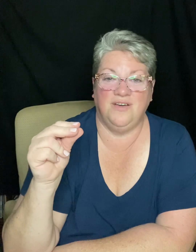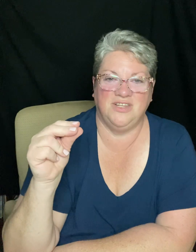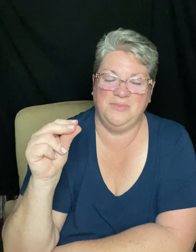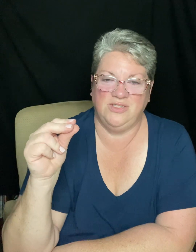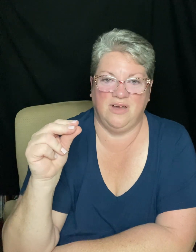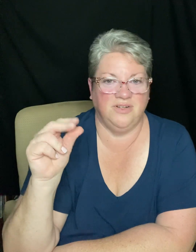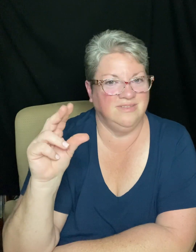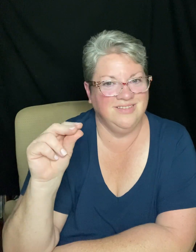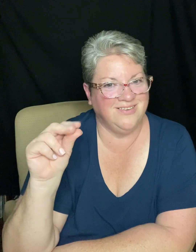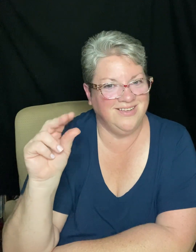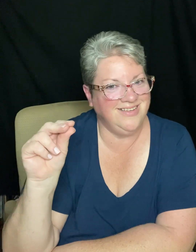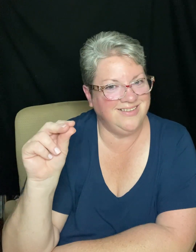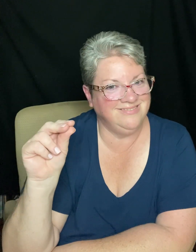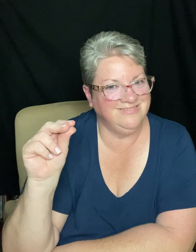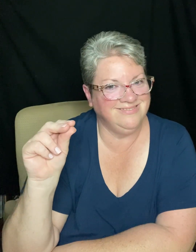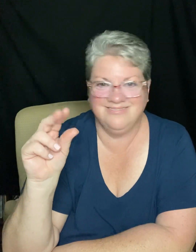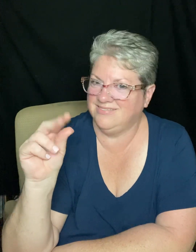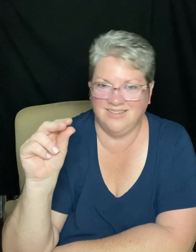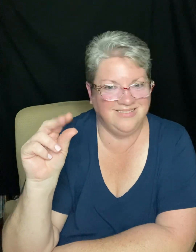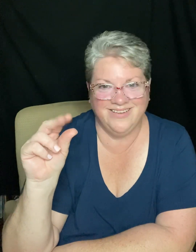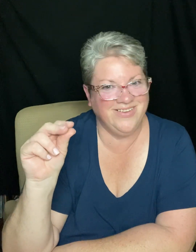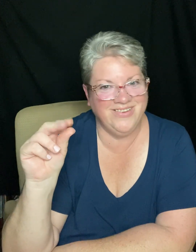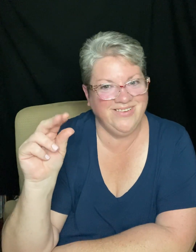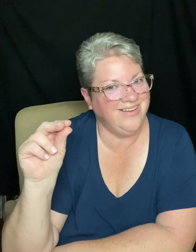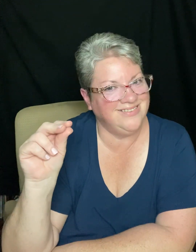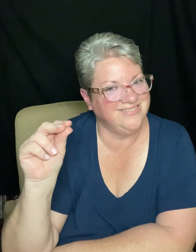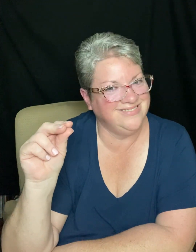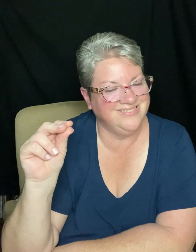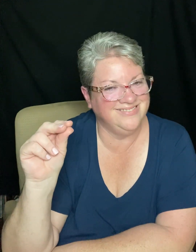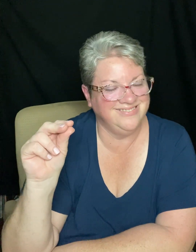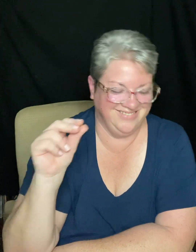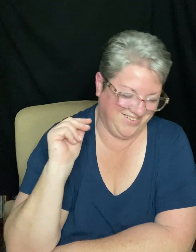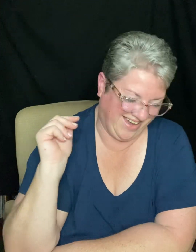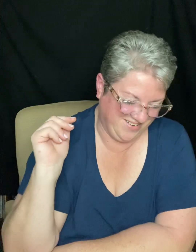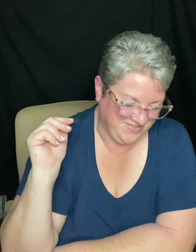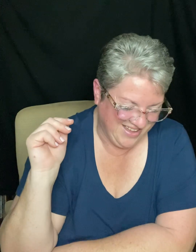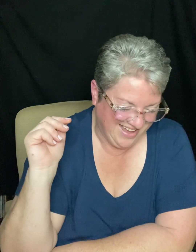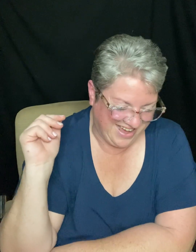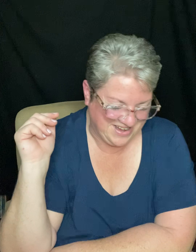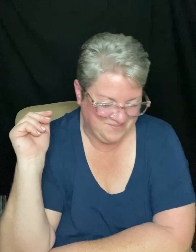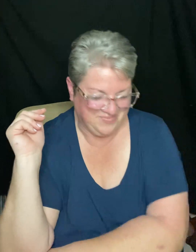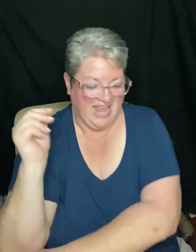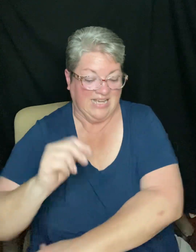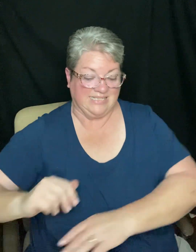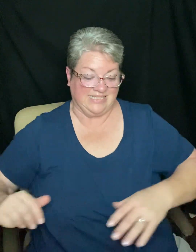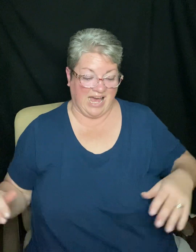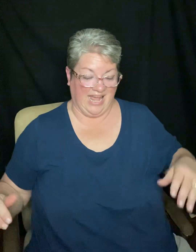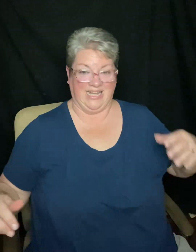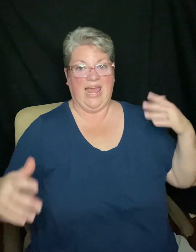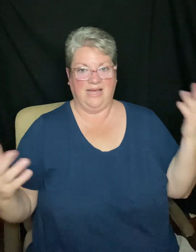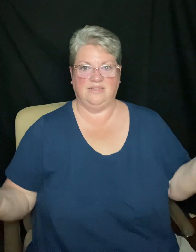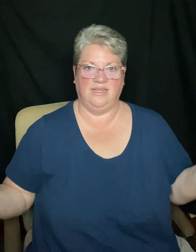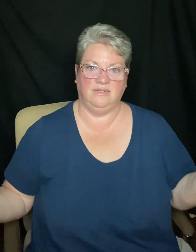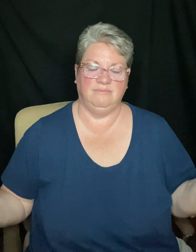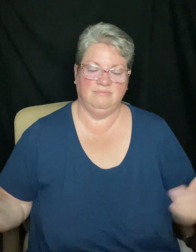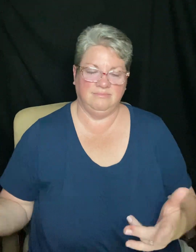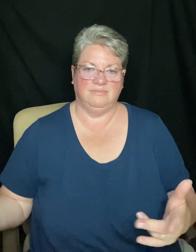It could be softer. No, no, no. No, no, no, no, no. Okay. Sign, as in